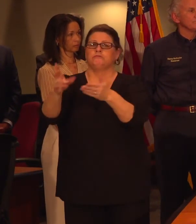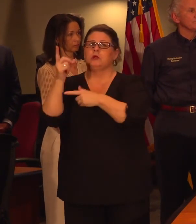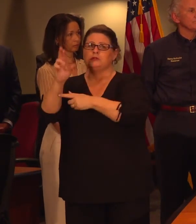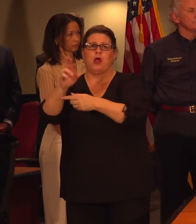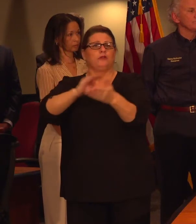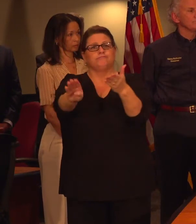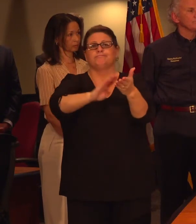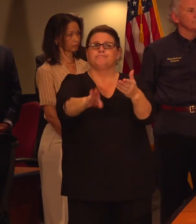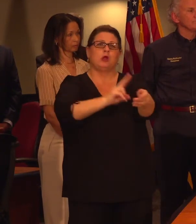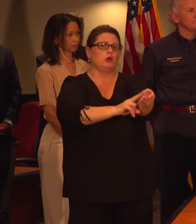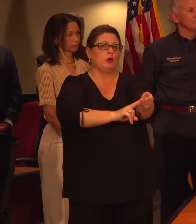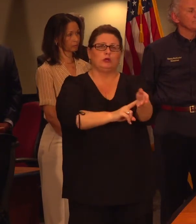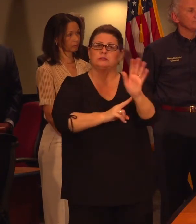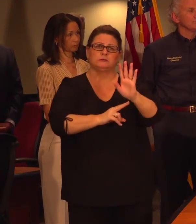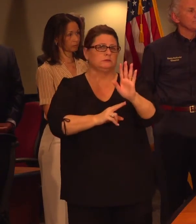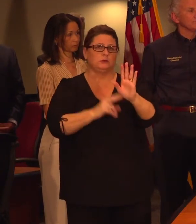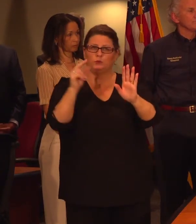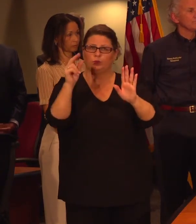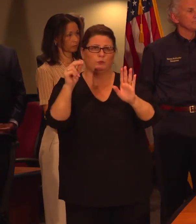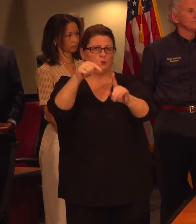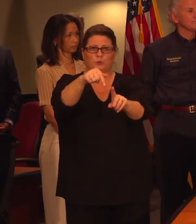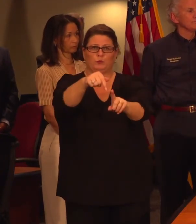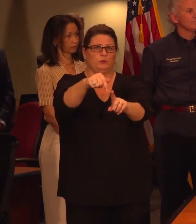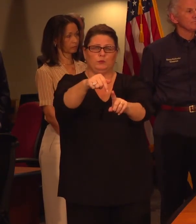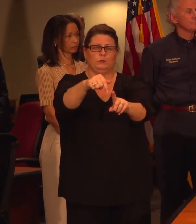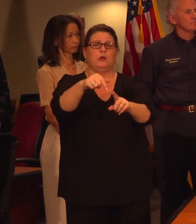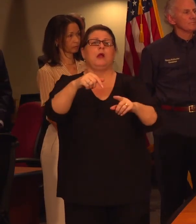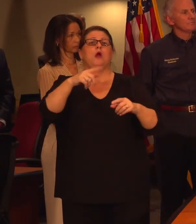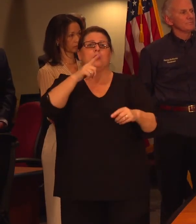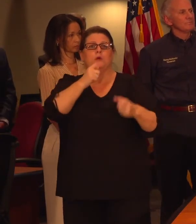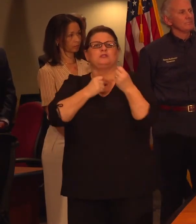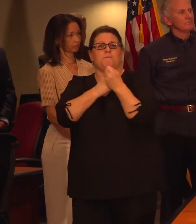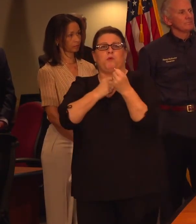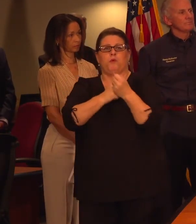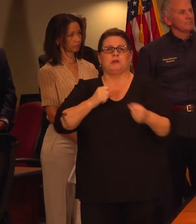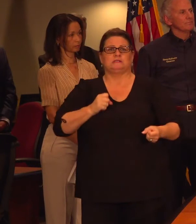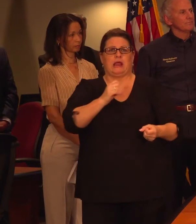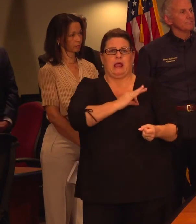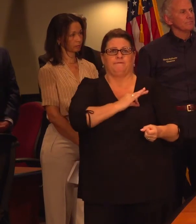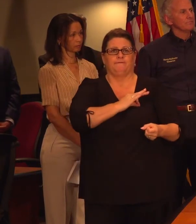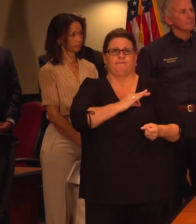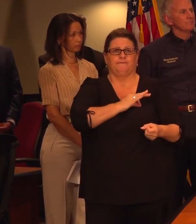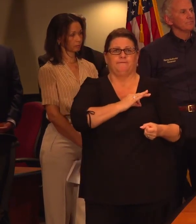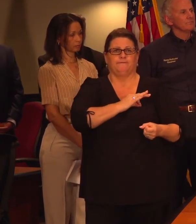What we're doing to make that adjustment is particularly support staff, that at this point in time,